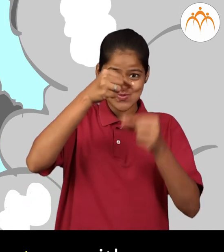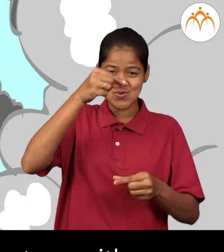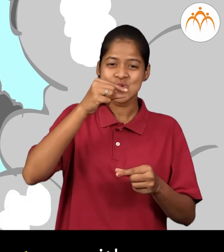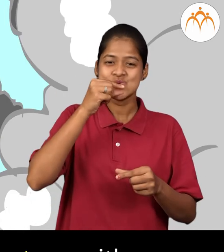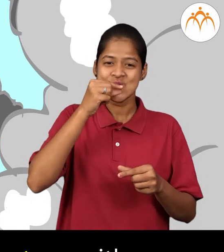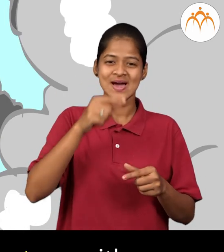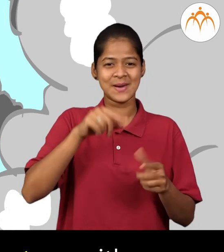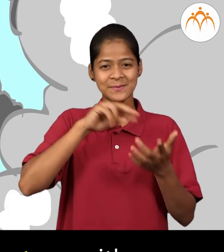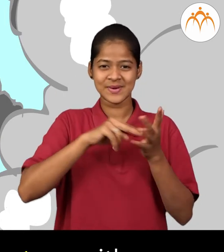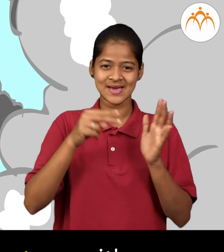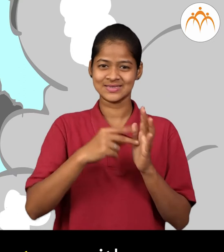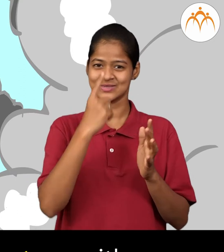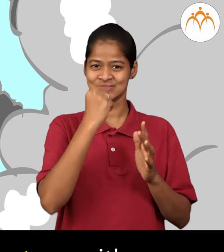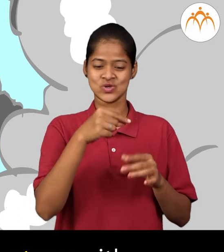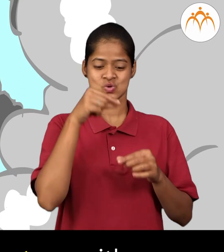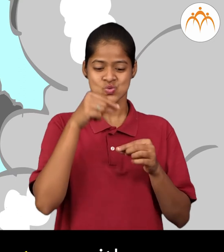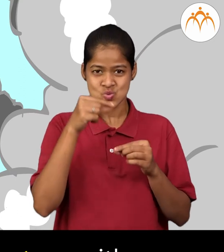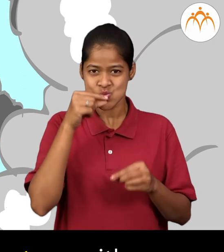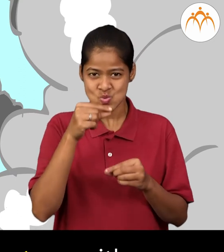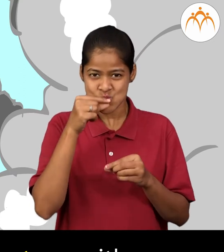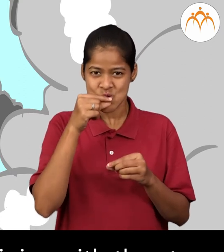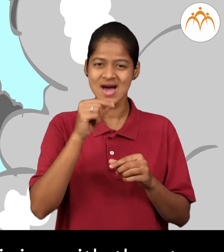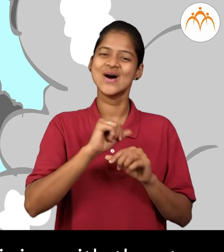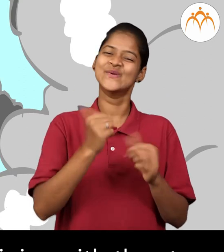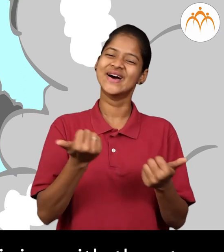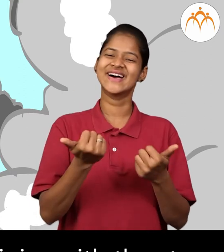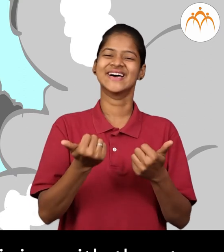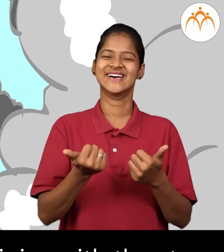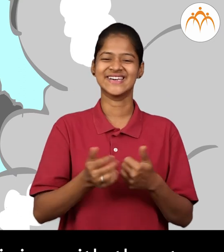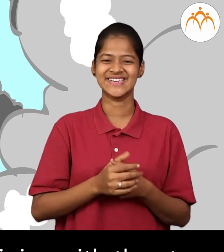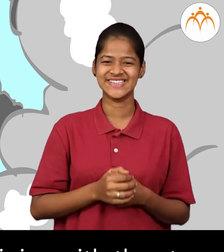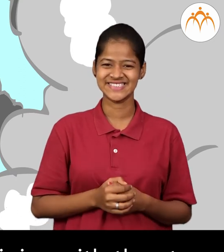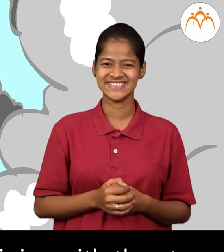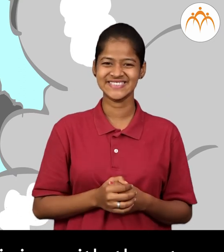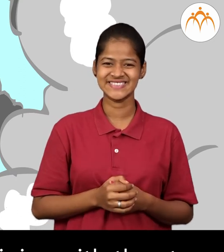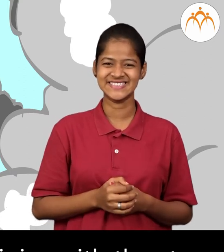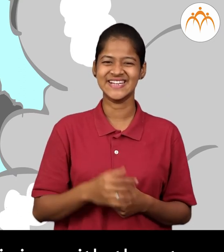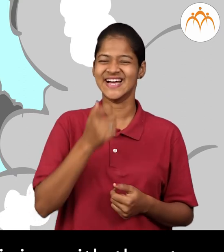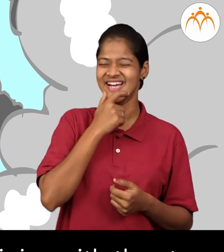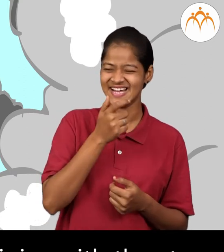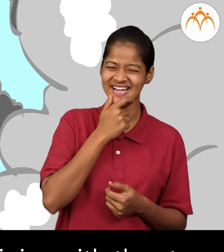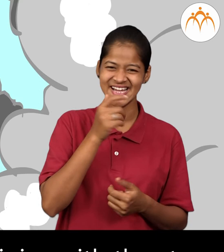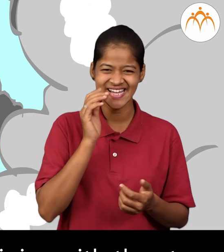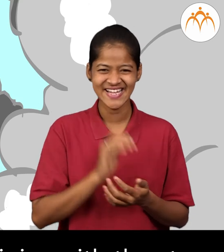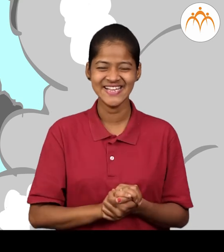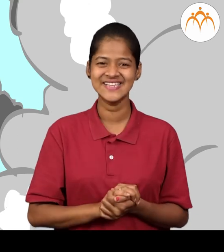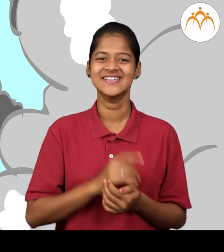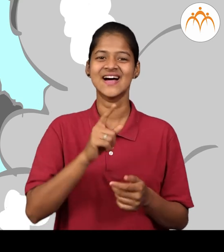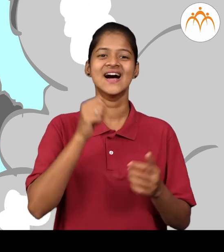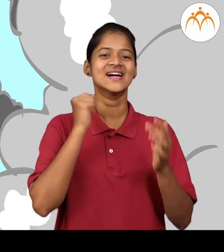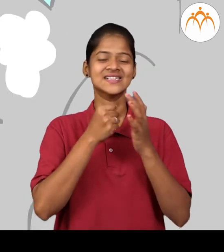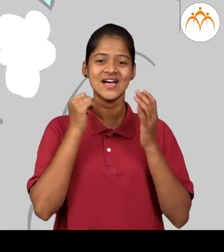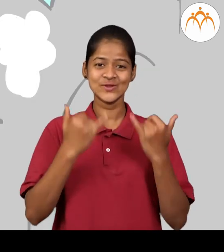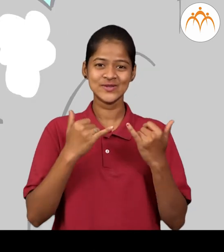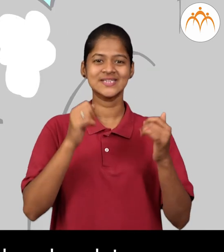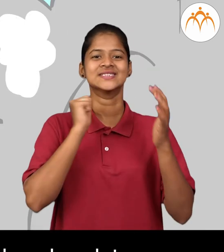lunch, I would have carried a straw with me. The stalk could drink the juice with the straw. Ha